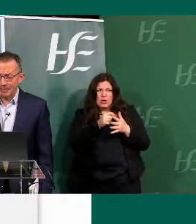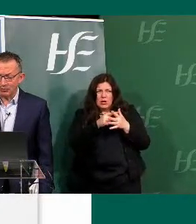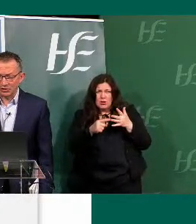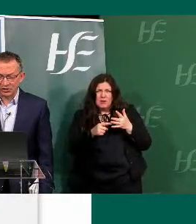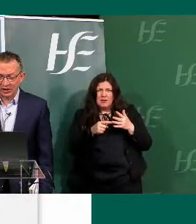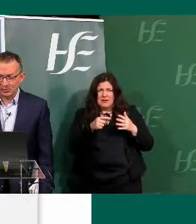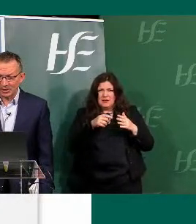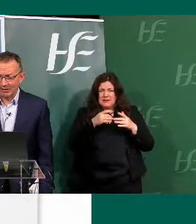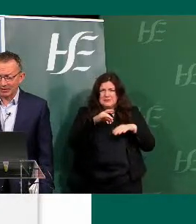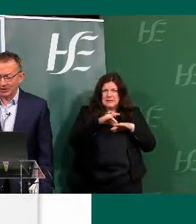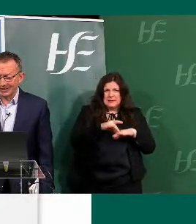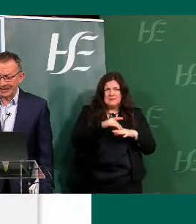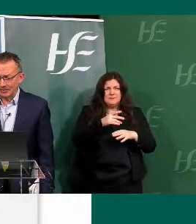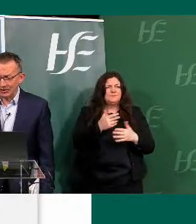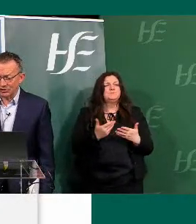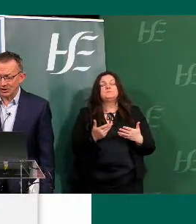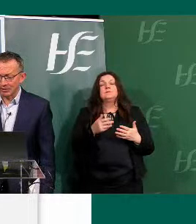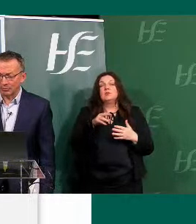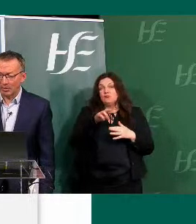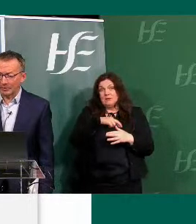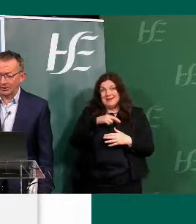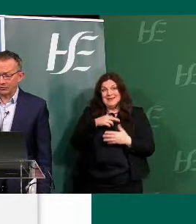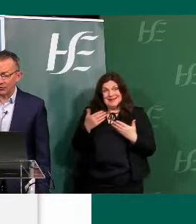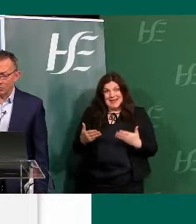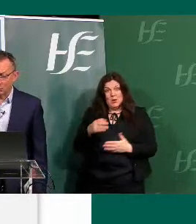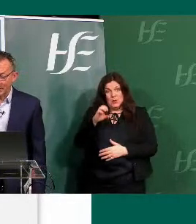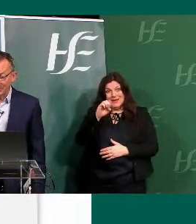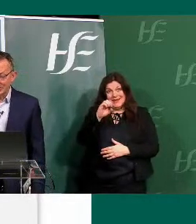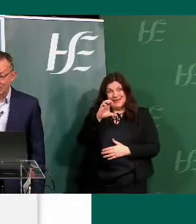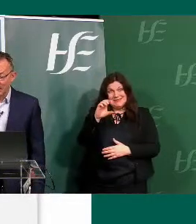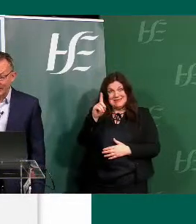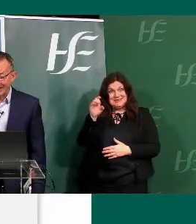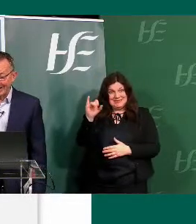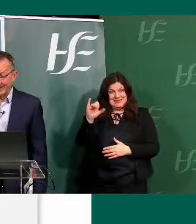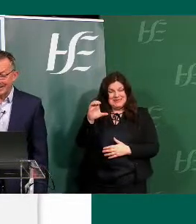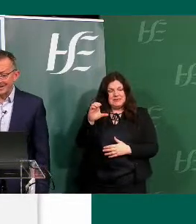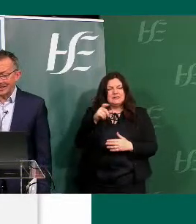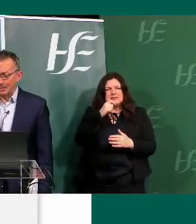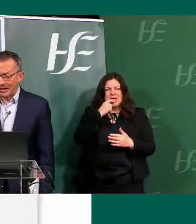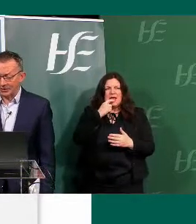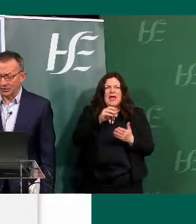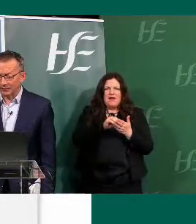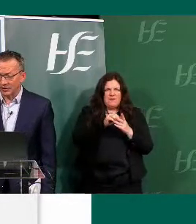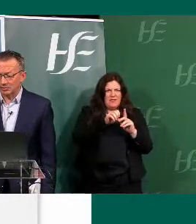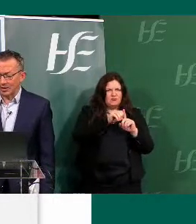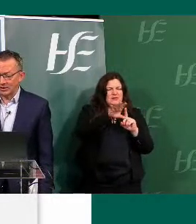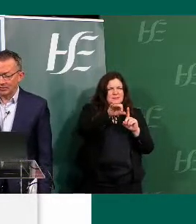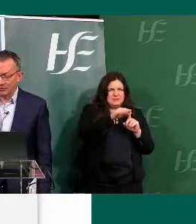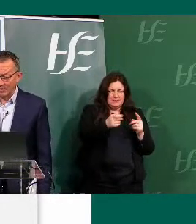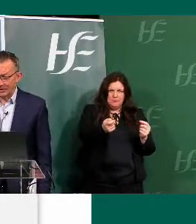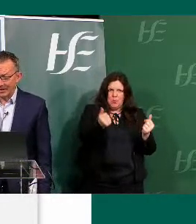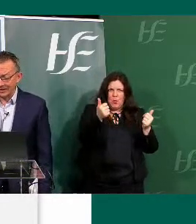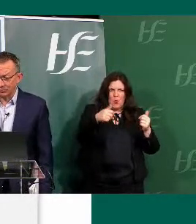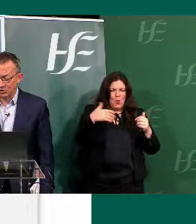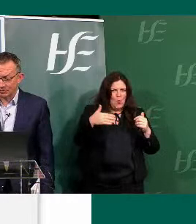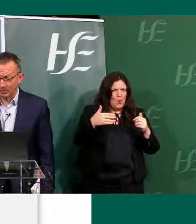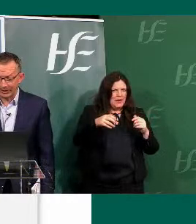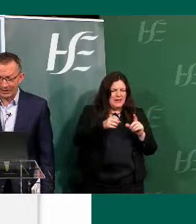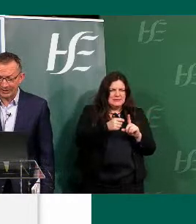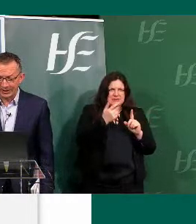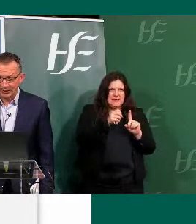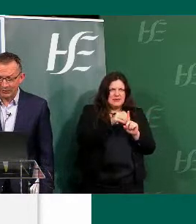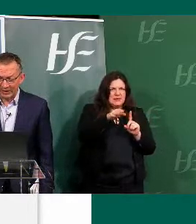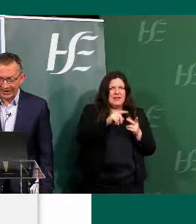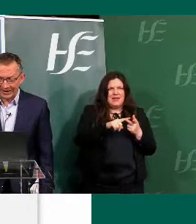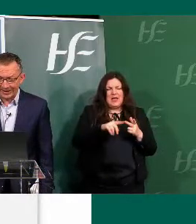ECD rapid risk assessment carried out on a daily basis now, the probability of further spread is very high. The impact of the spread, very high. The risk to public